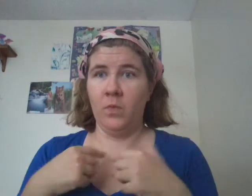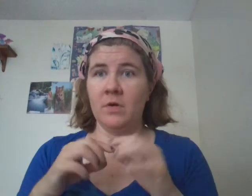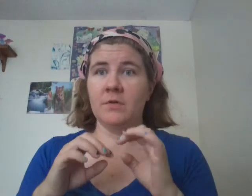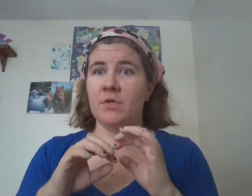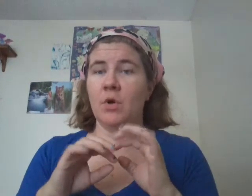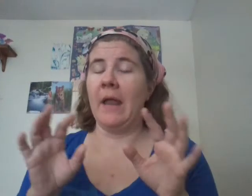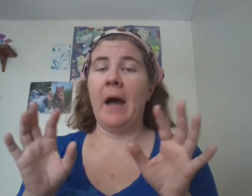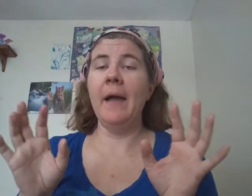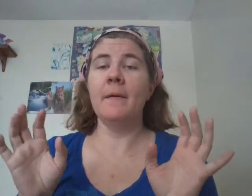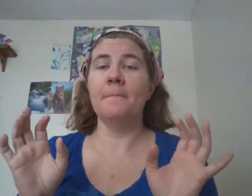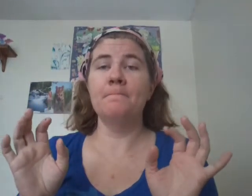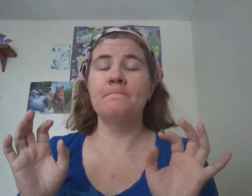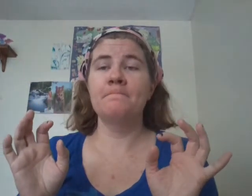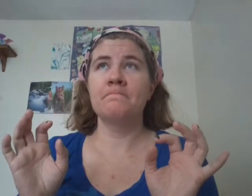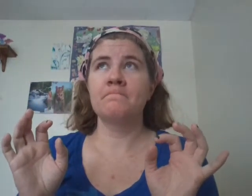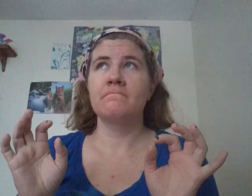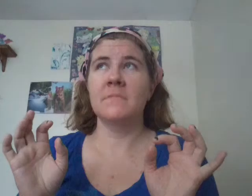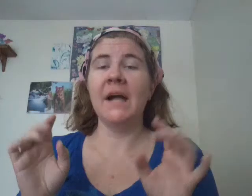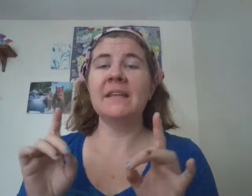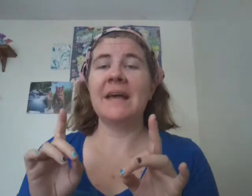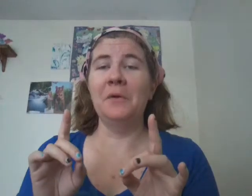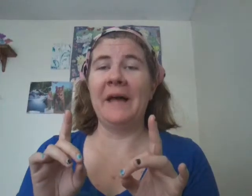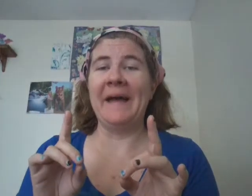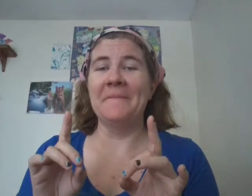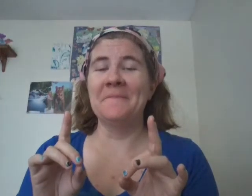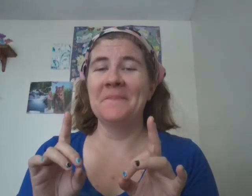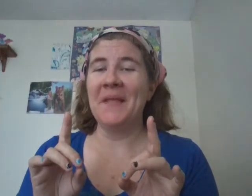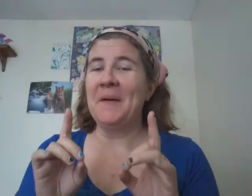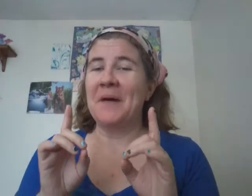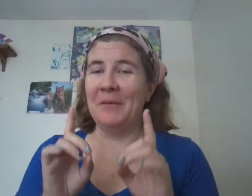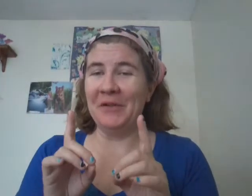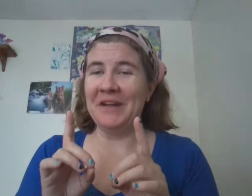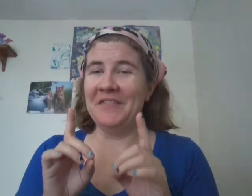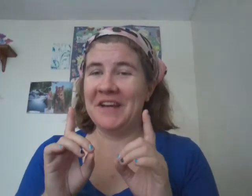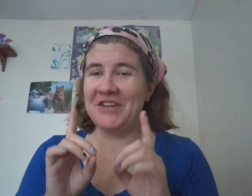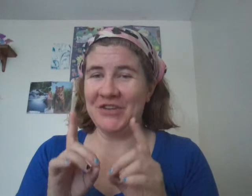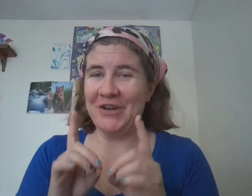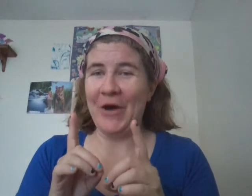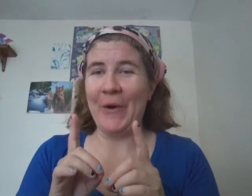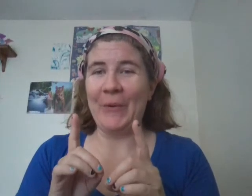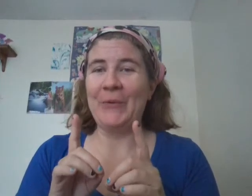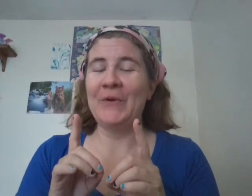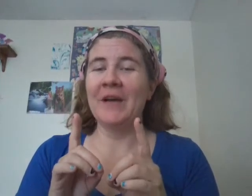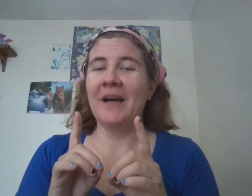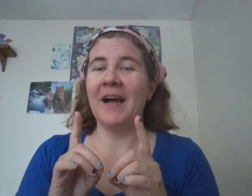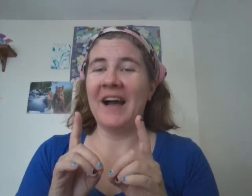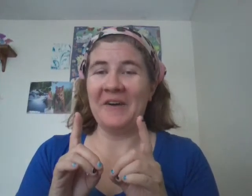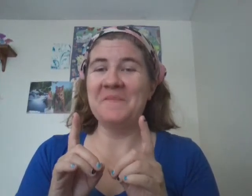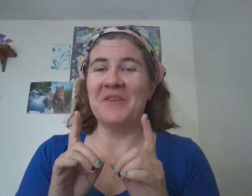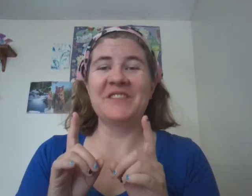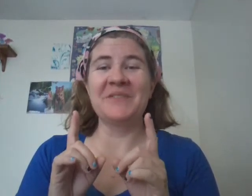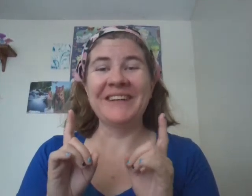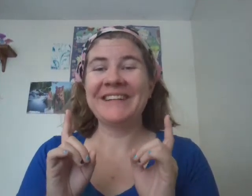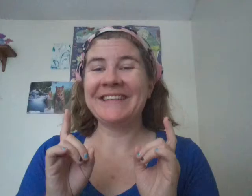We're, I am not going to say how old I am, but I'm old enough that I should know how emotions work.